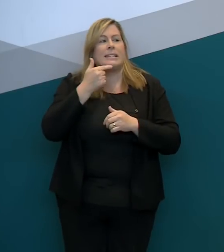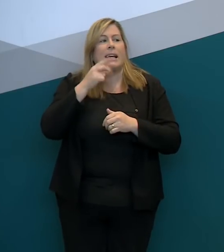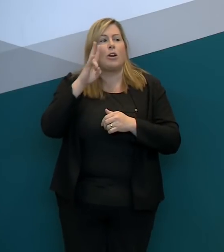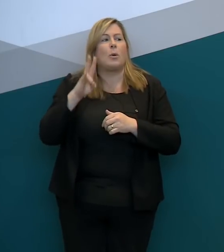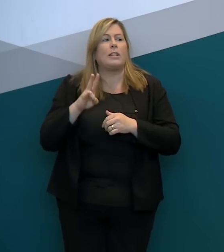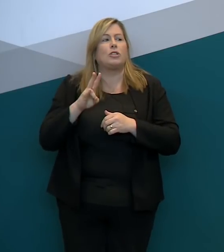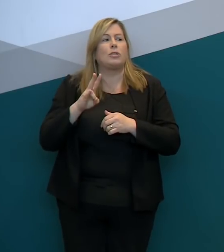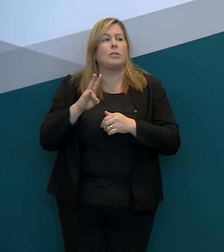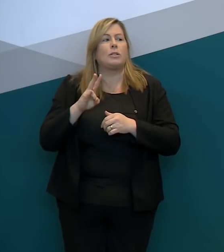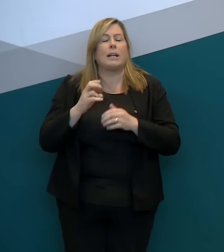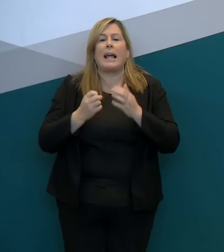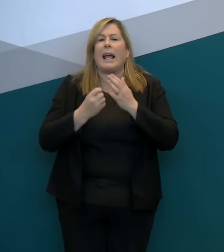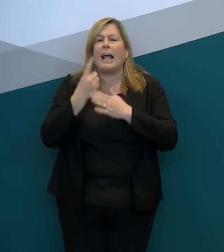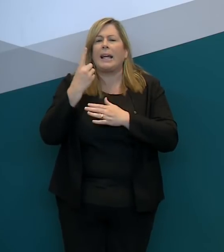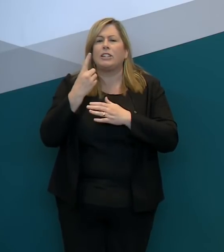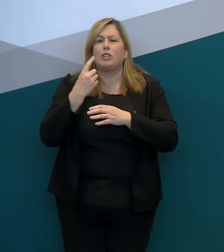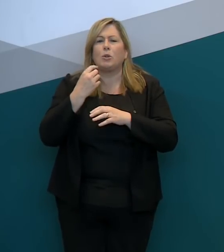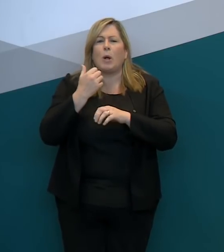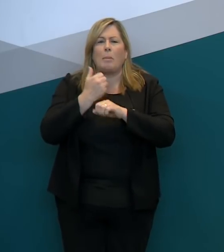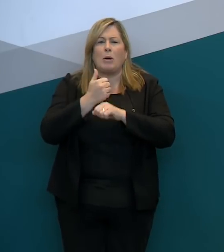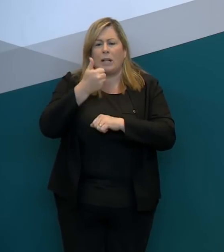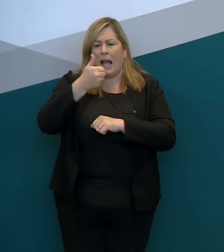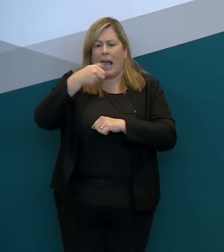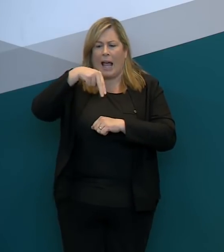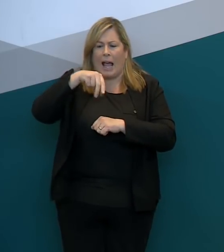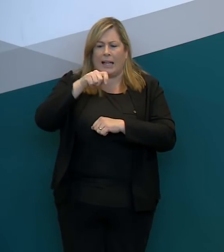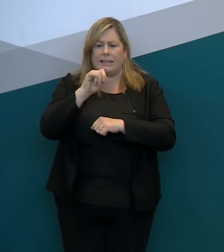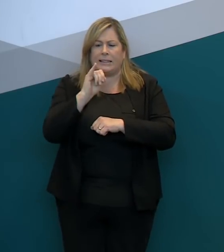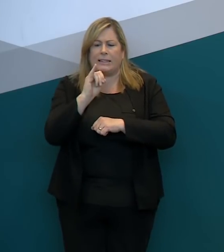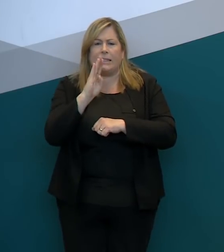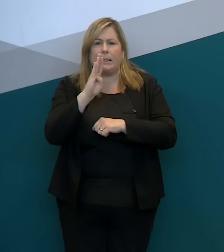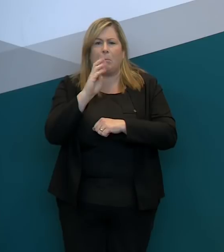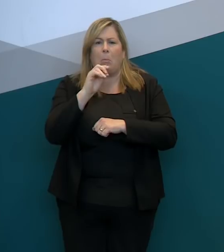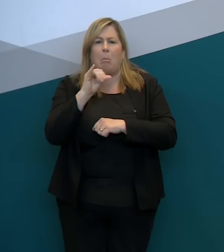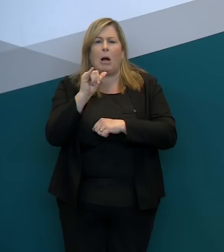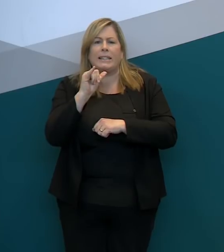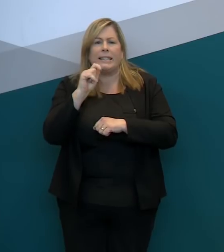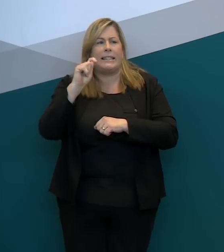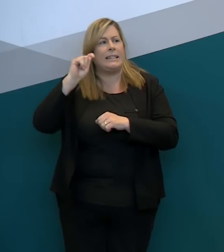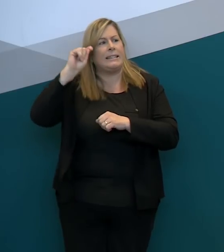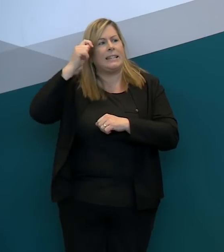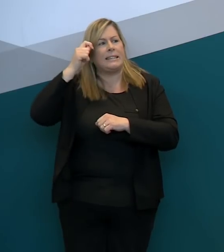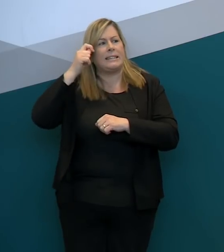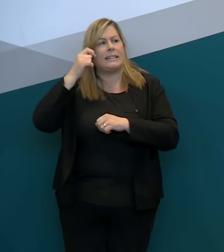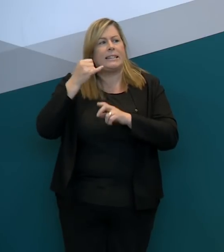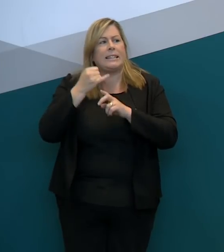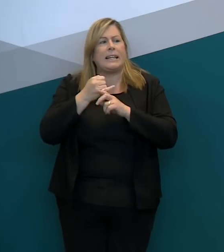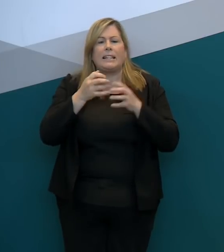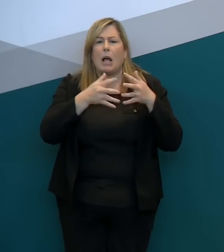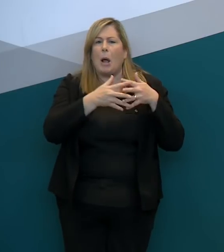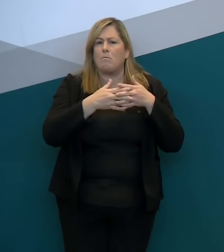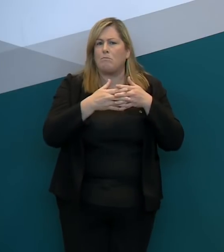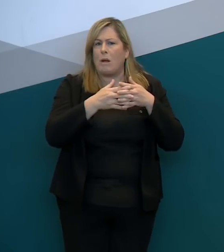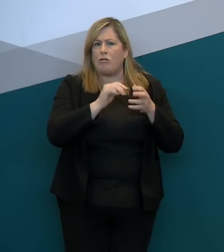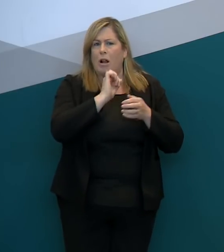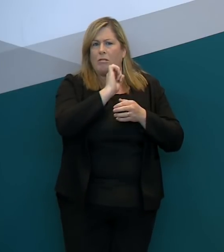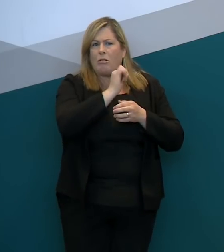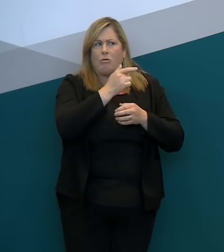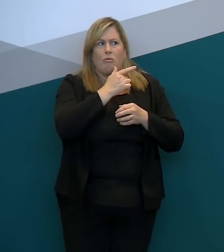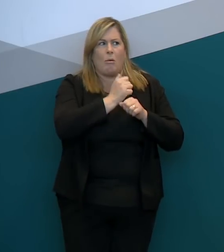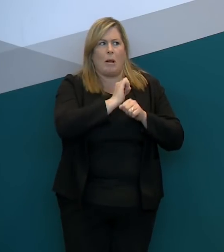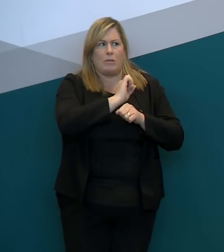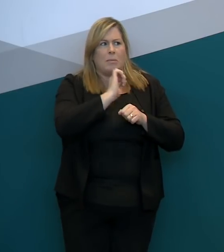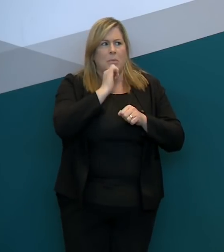issue of antibody testing. The Abbott test has found some favour in the United States. There's some discussion here because it has a large amount